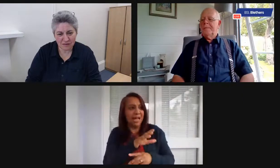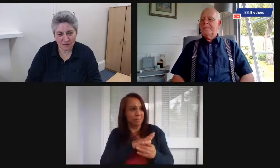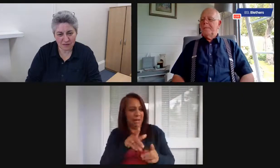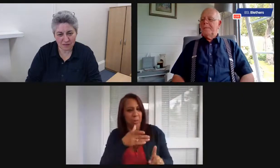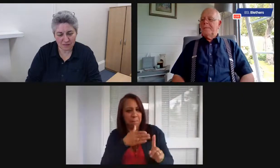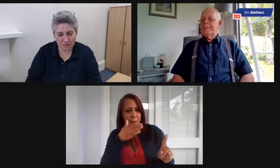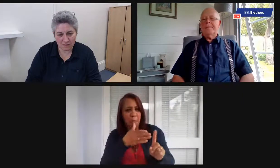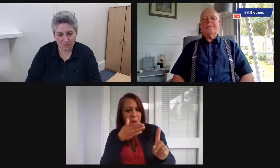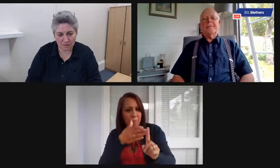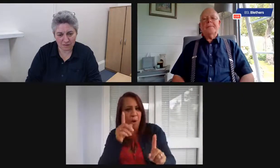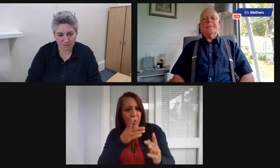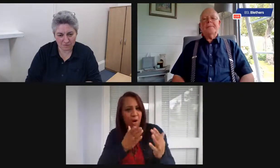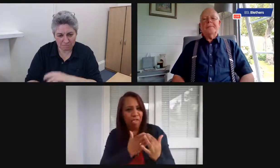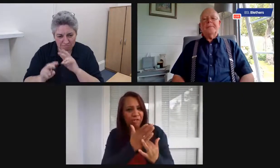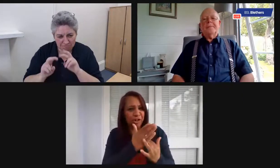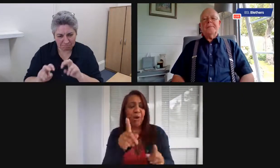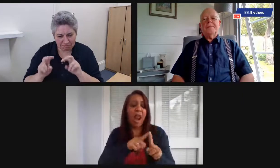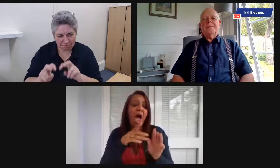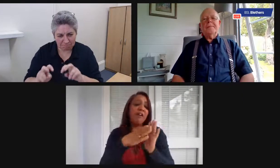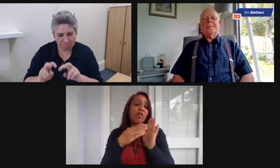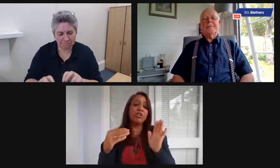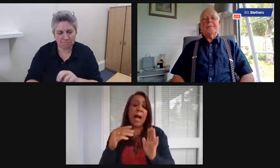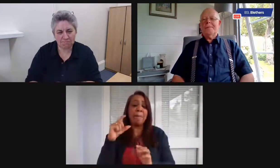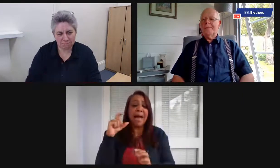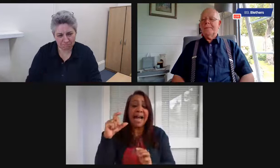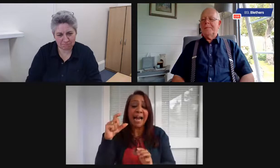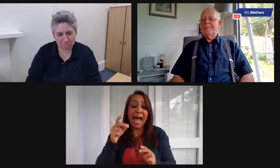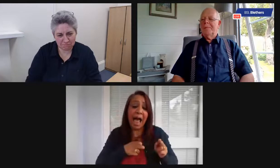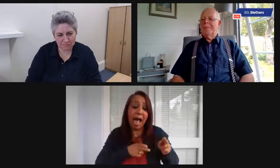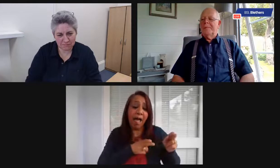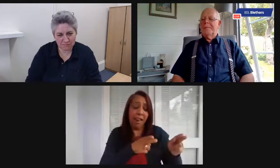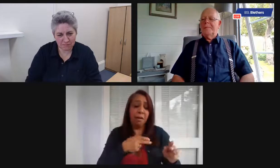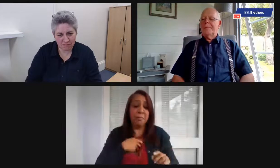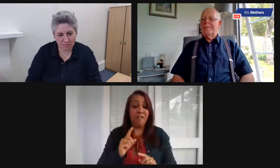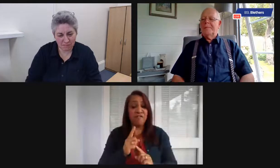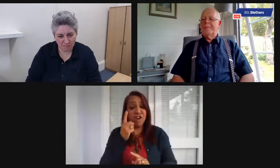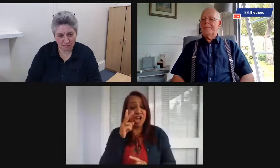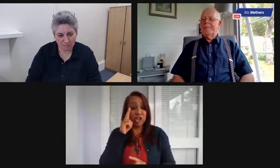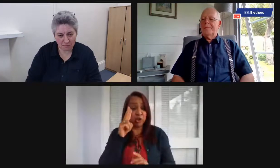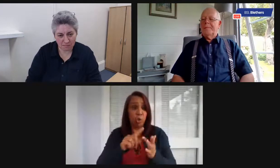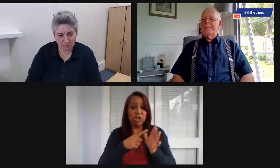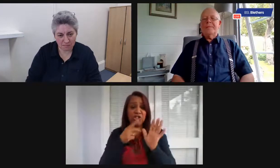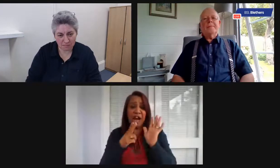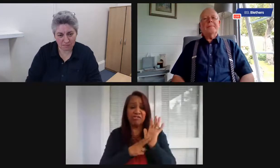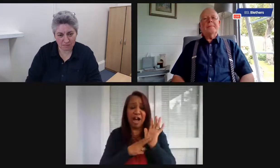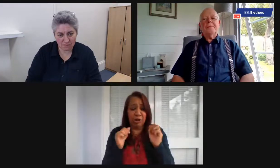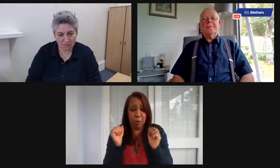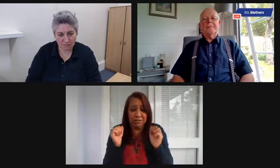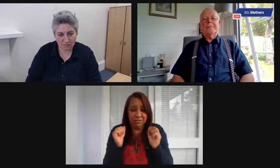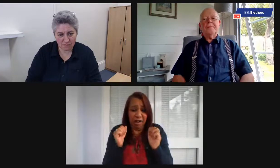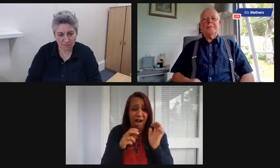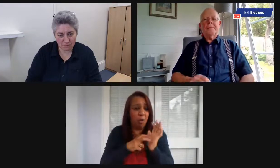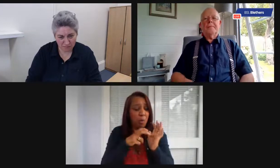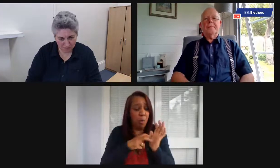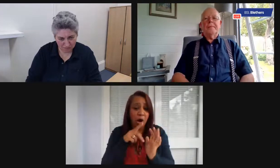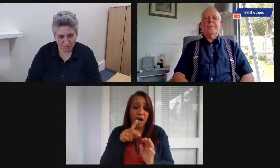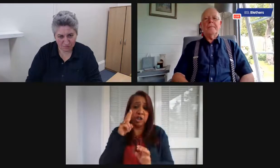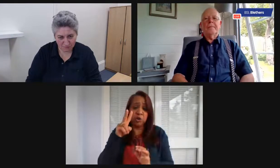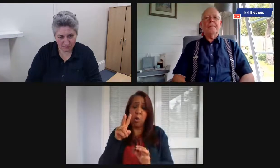the difference in nature and how it changes the environment. So, as I said, I first went to a canal